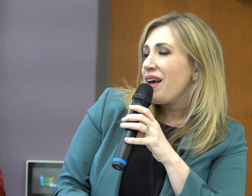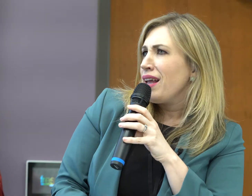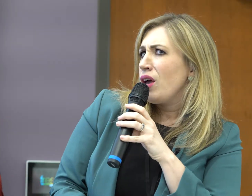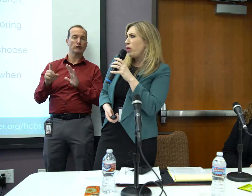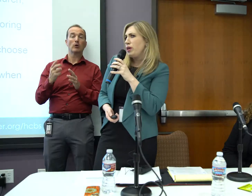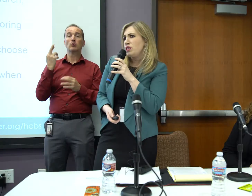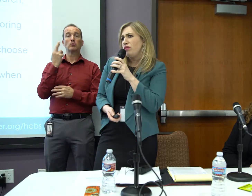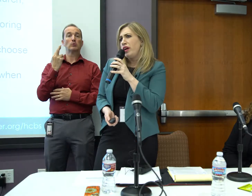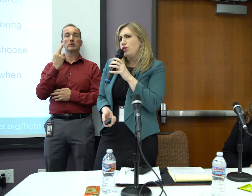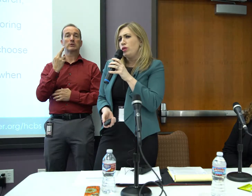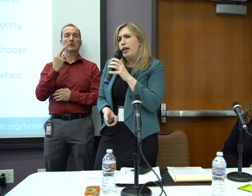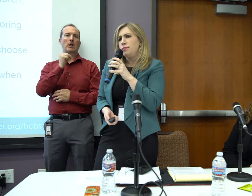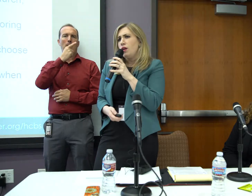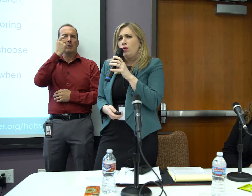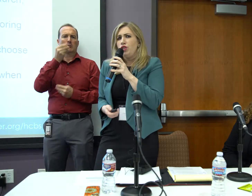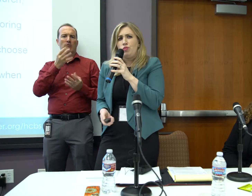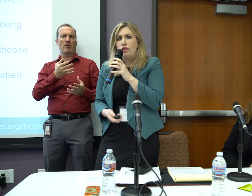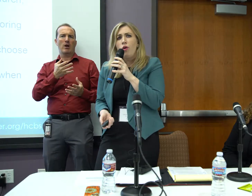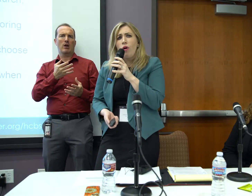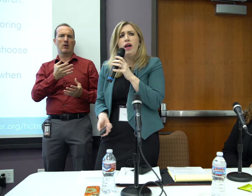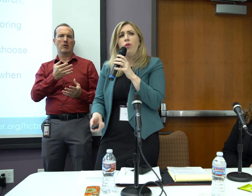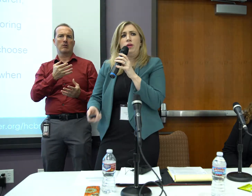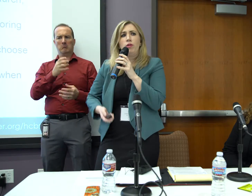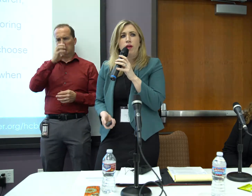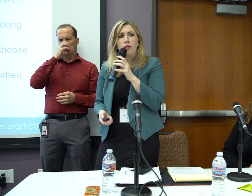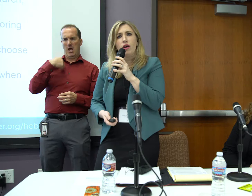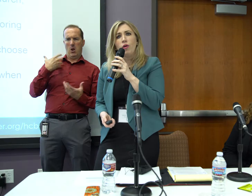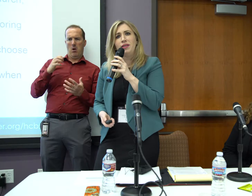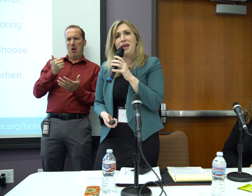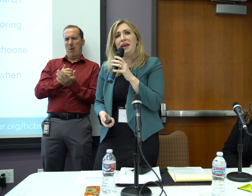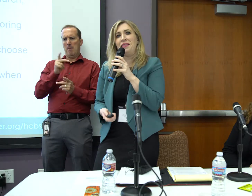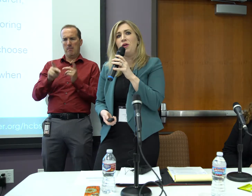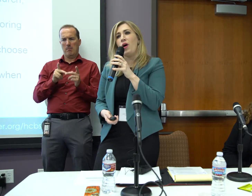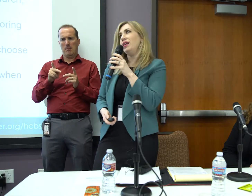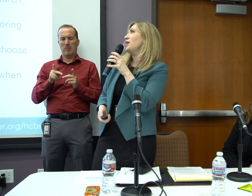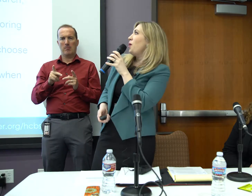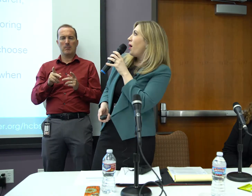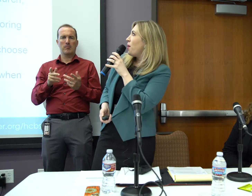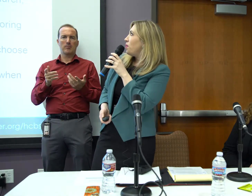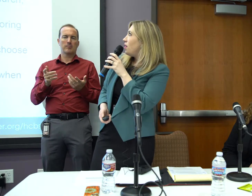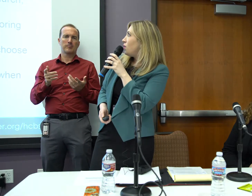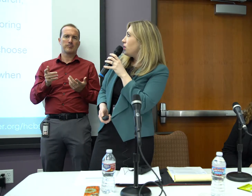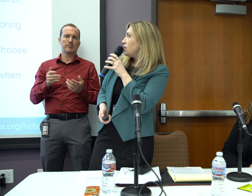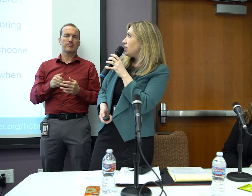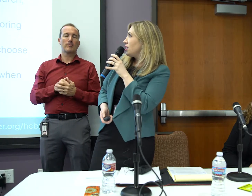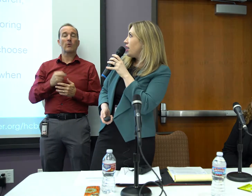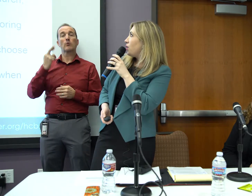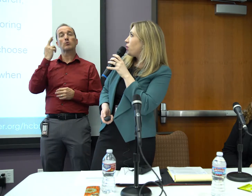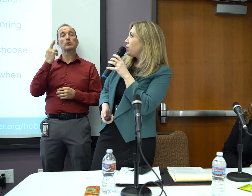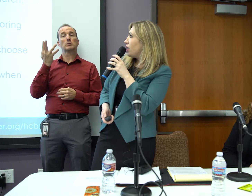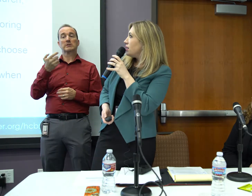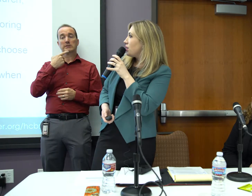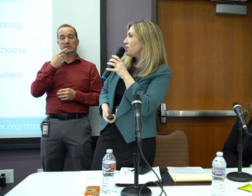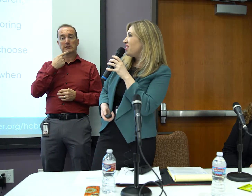reasons for that, again, weren't because providers were like, I just really don't want to help people come and go as they want. The reasons that they